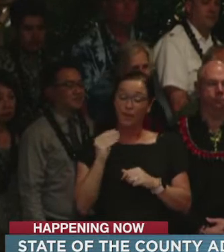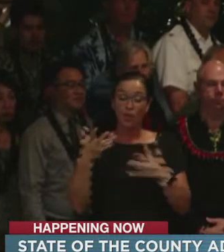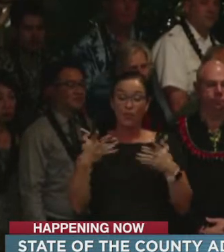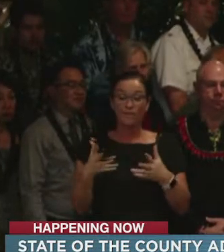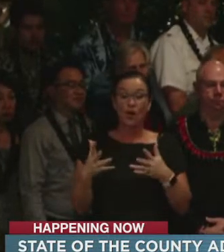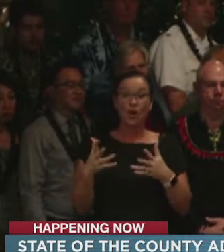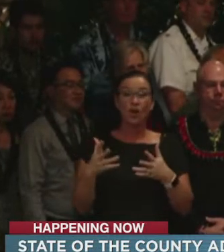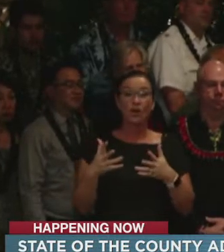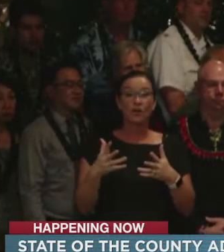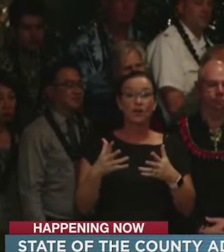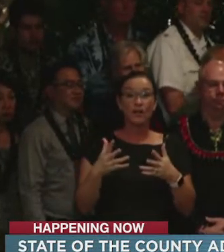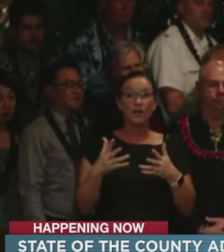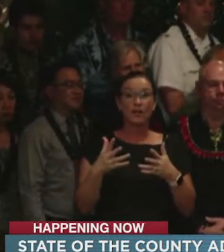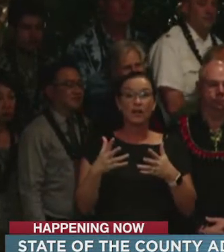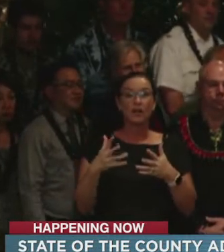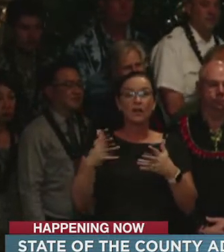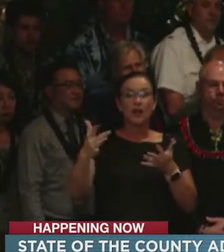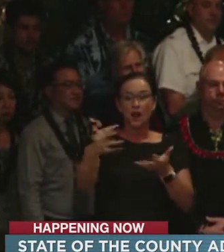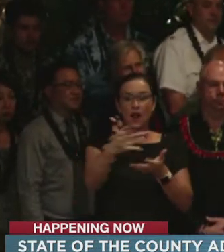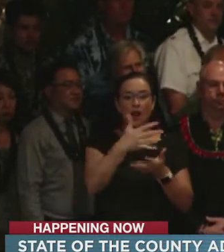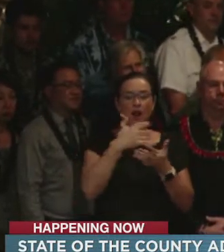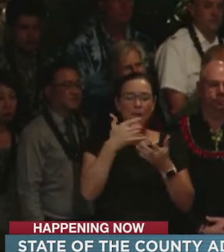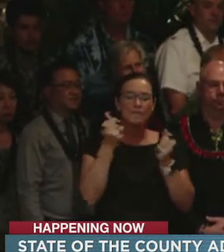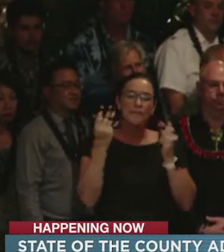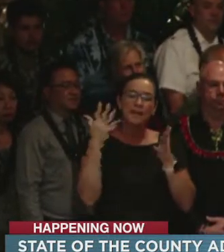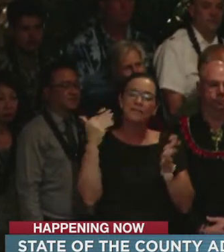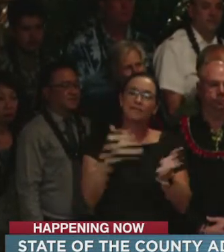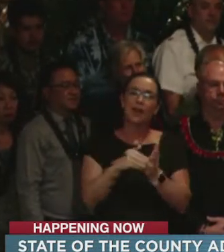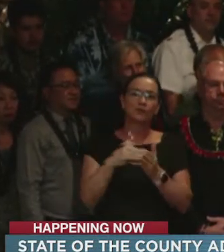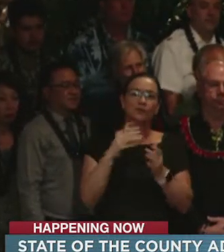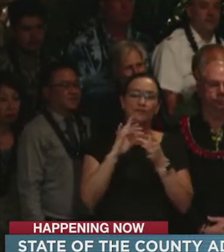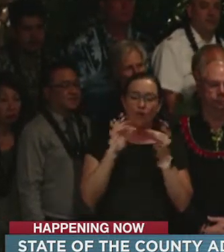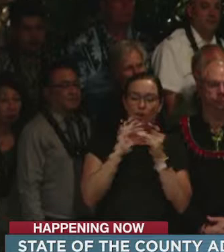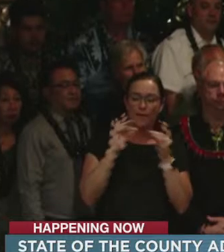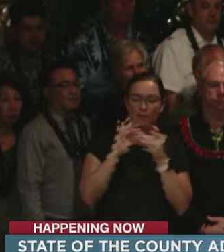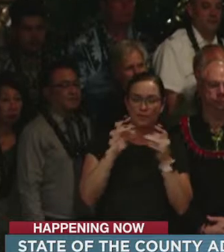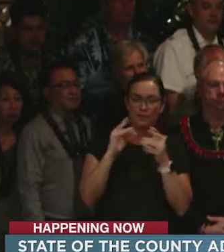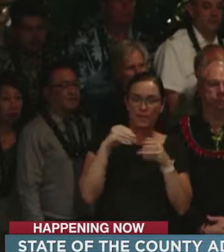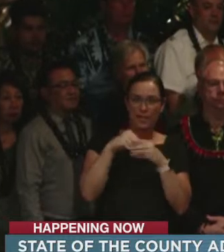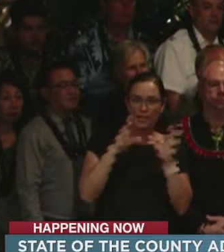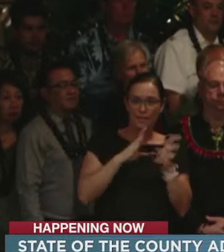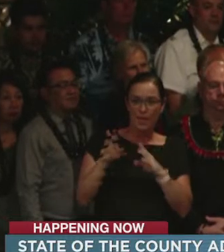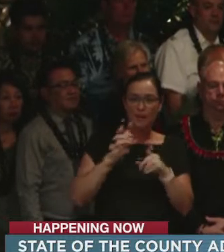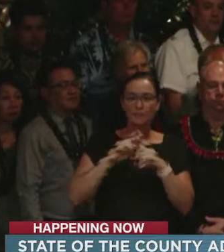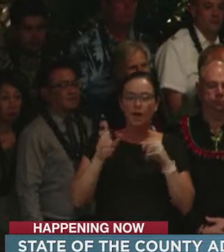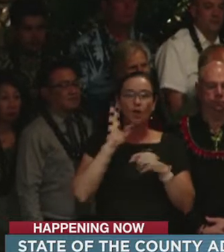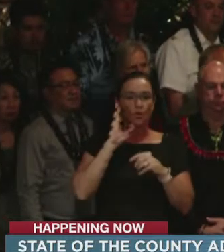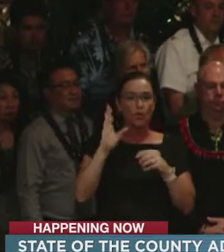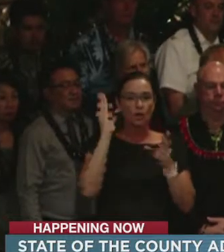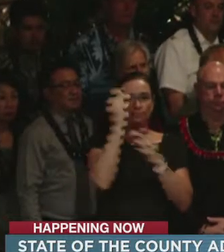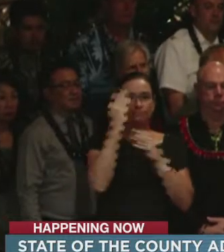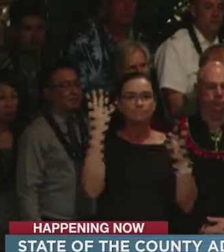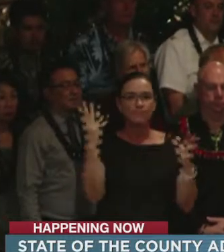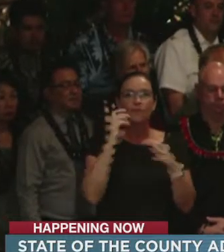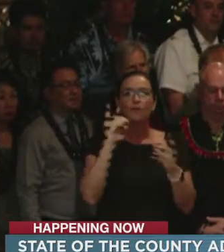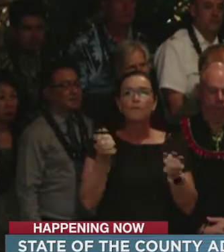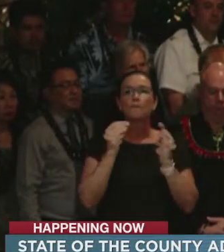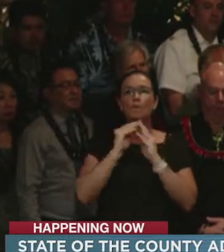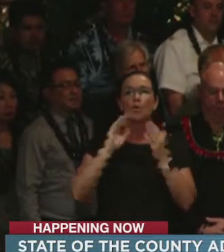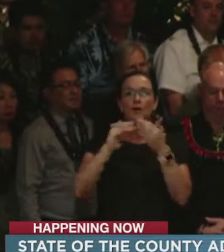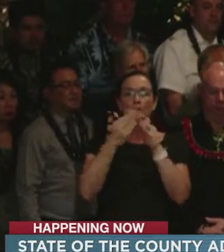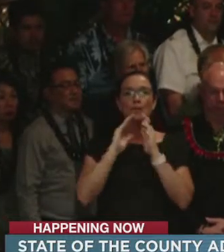thousands of comments into this plan. But again, we're going to be putting that out for more for more community